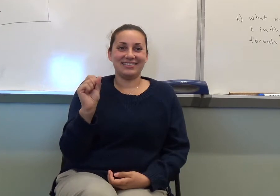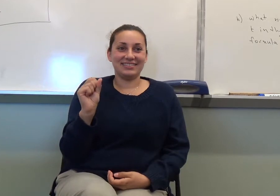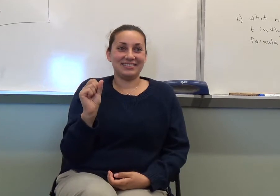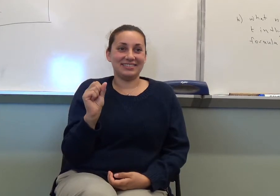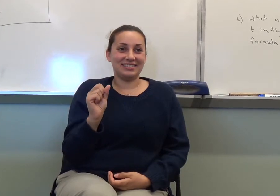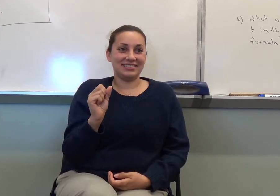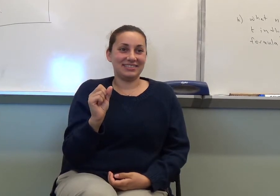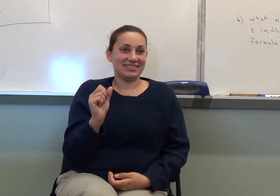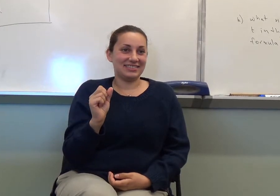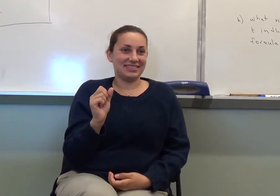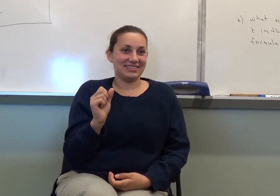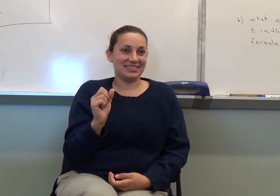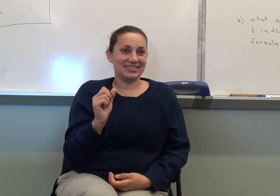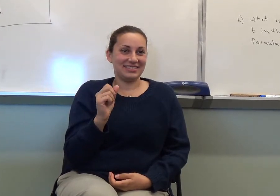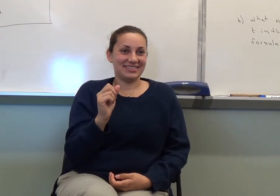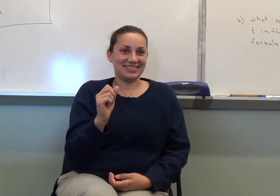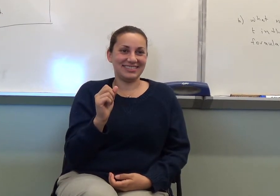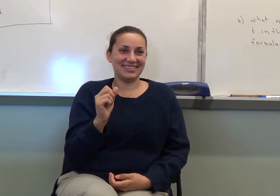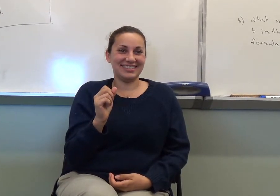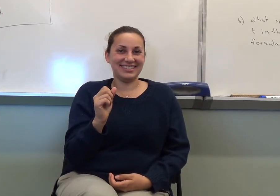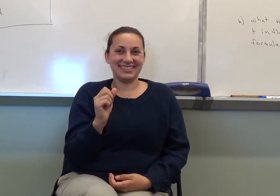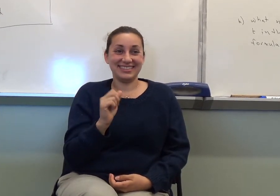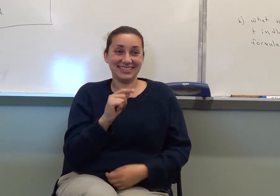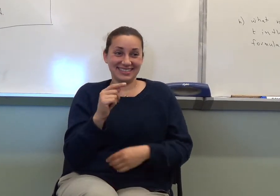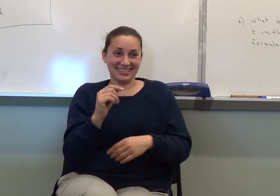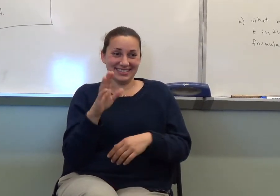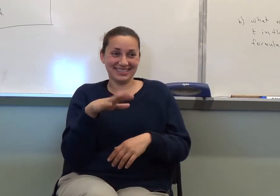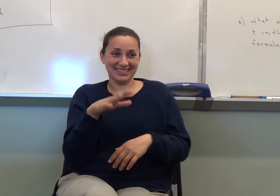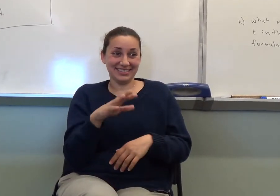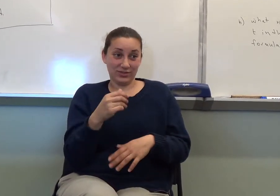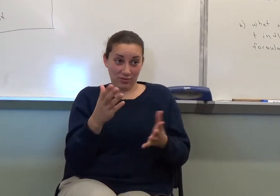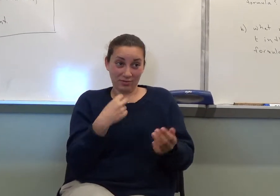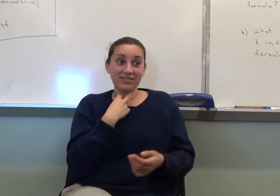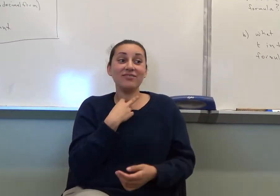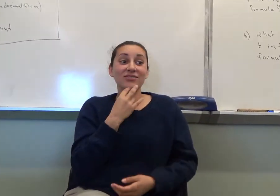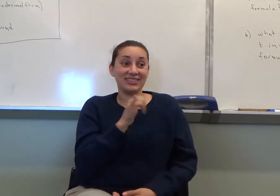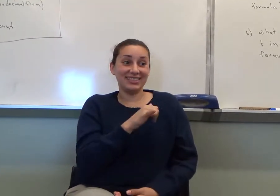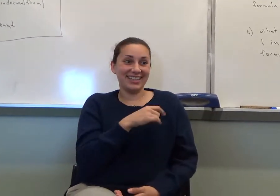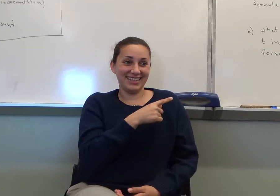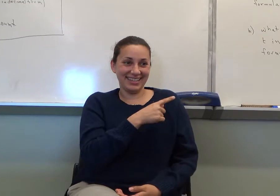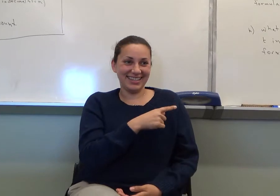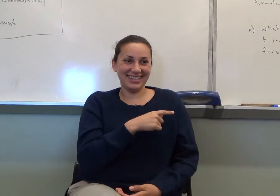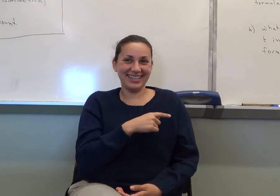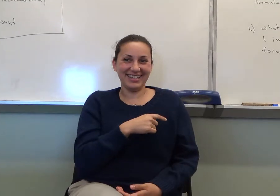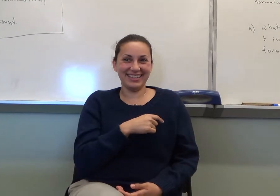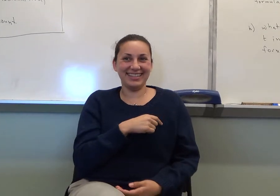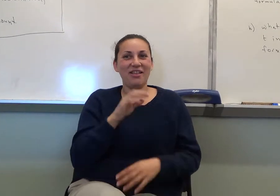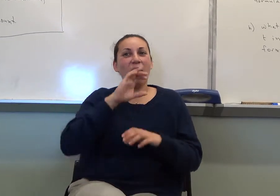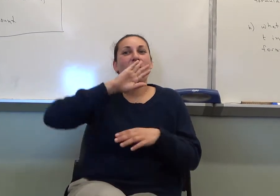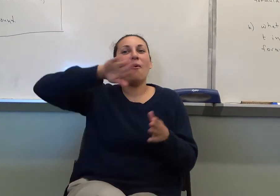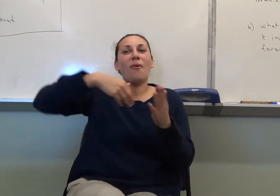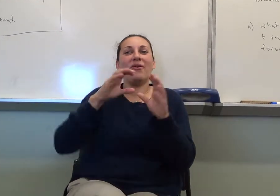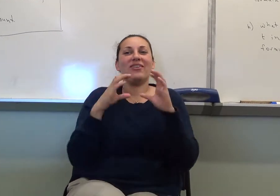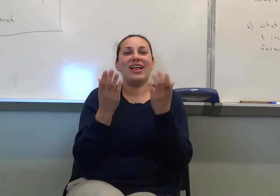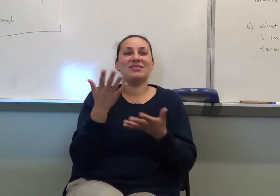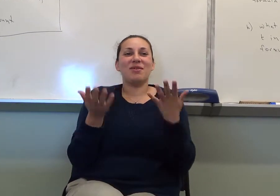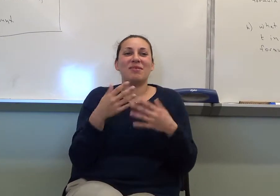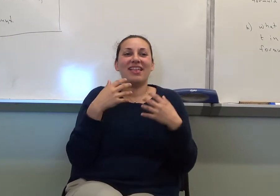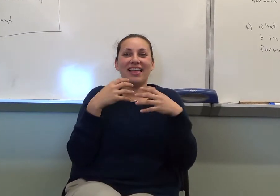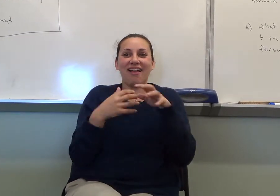be 3.4 is the amount of decrease. The original amount was 5